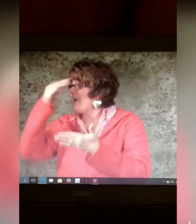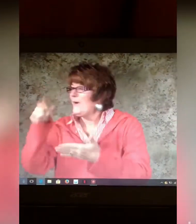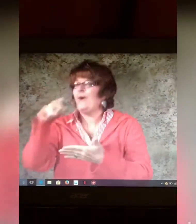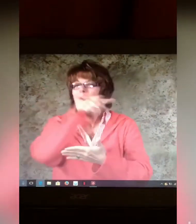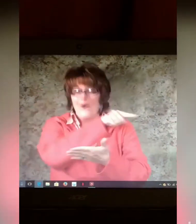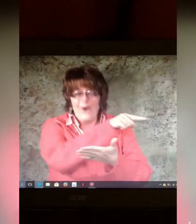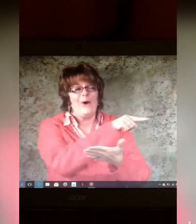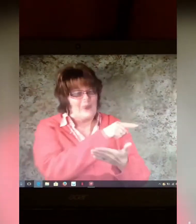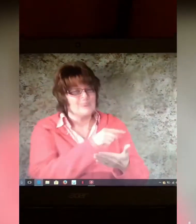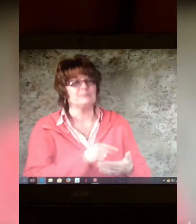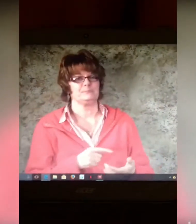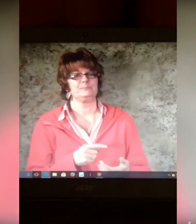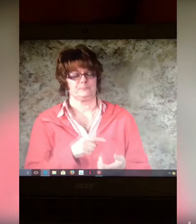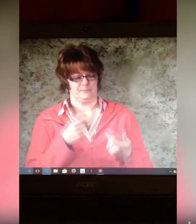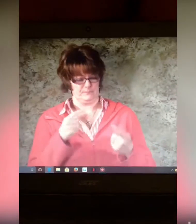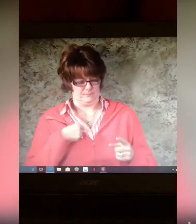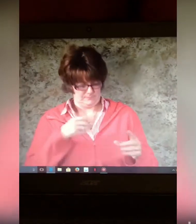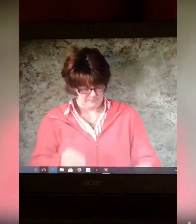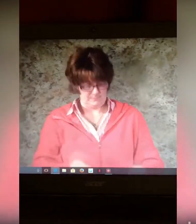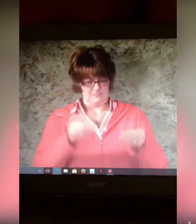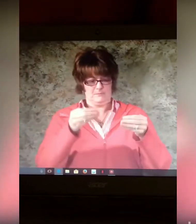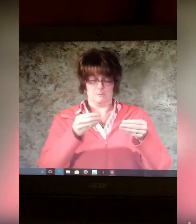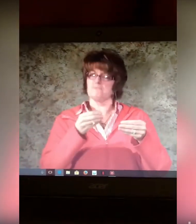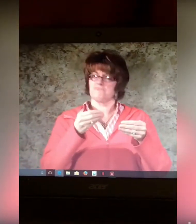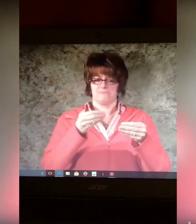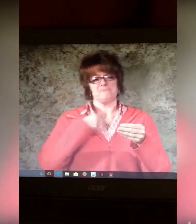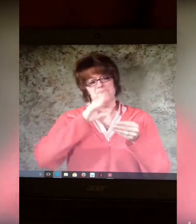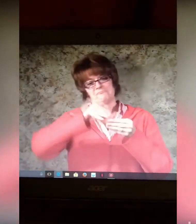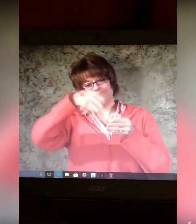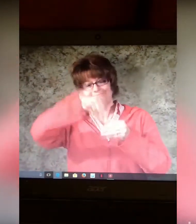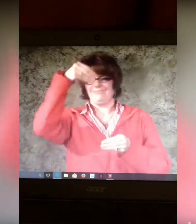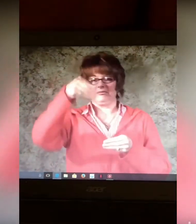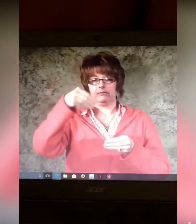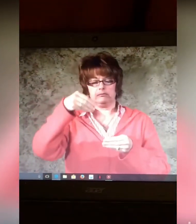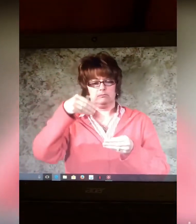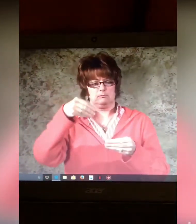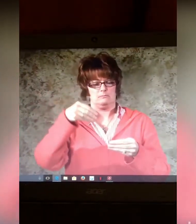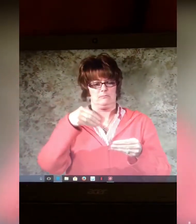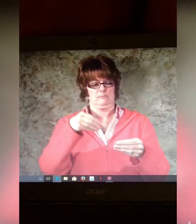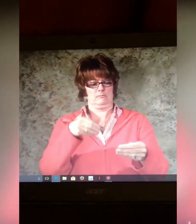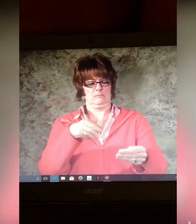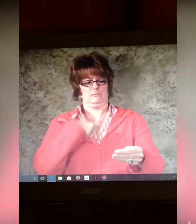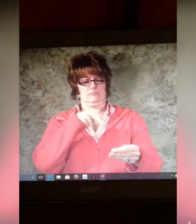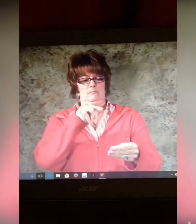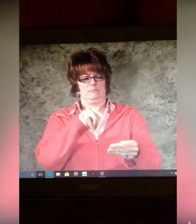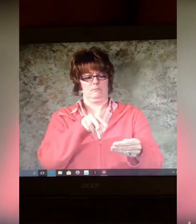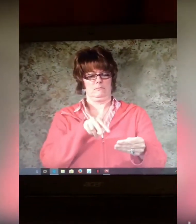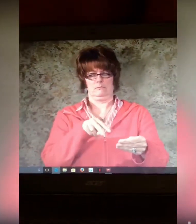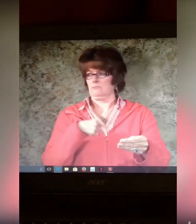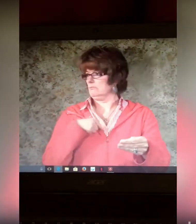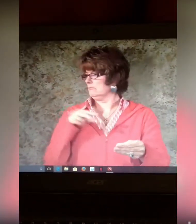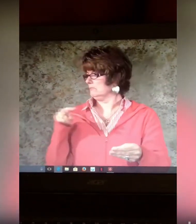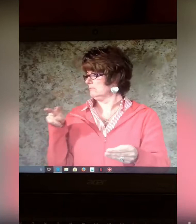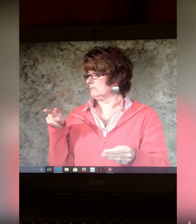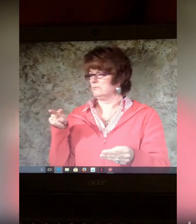the cards, and I knew who everybody was that gave me a card, and then I found this one card. And I read it,